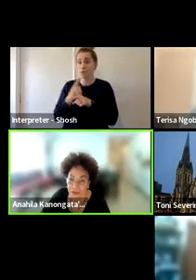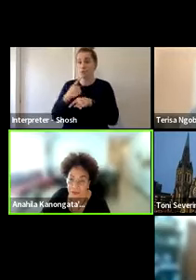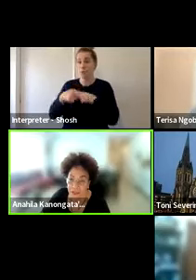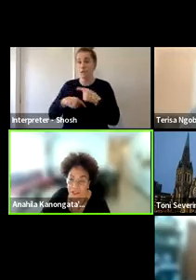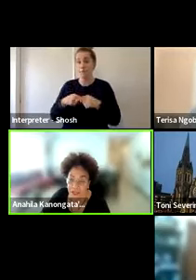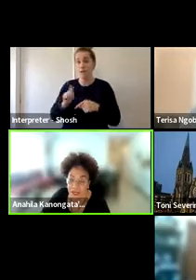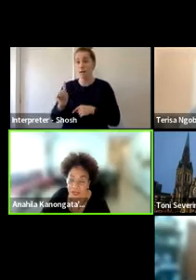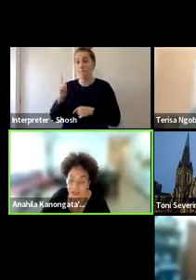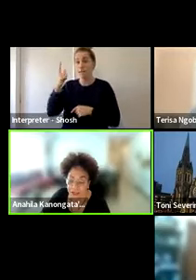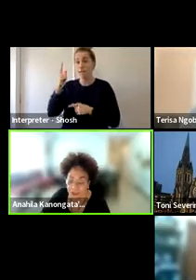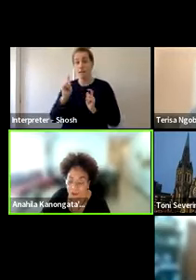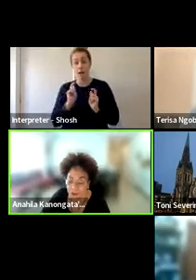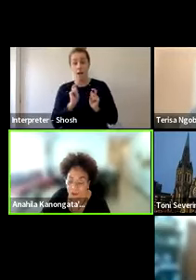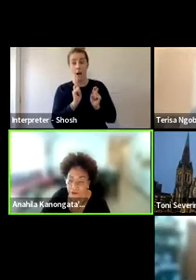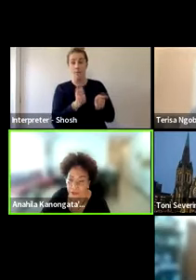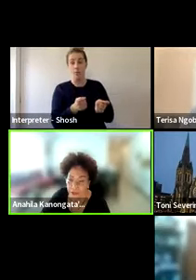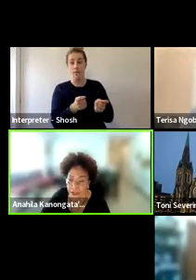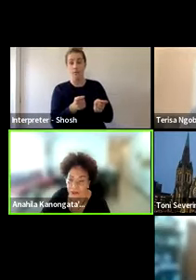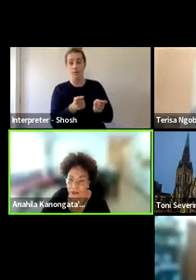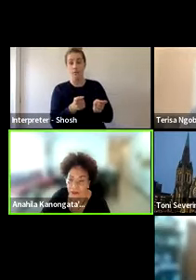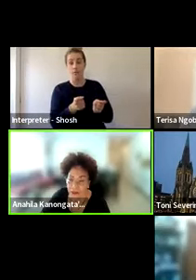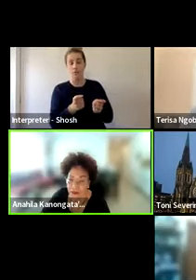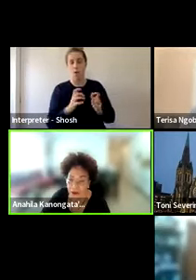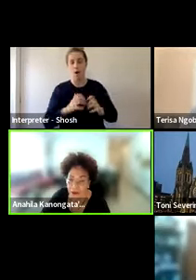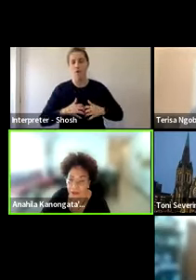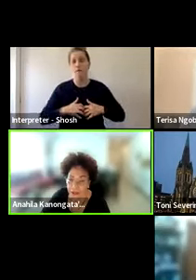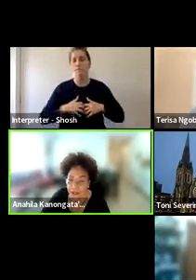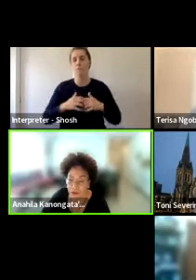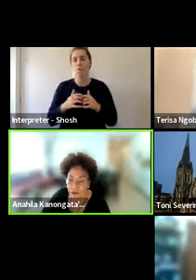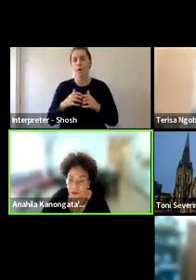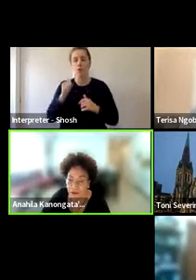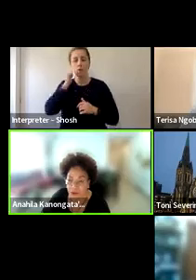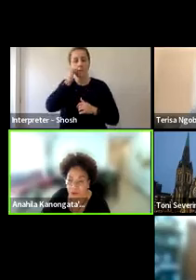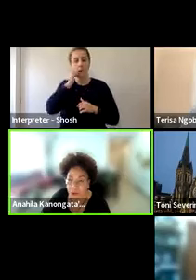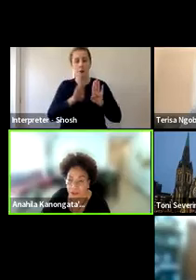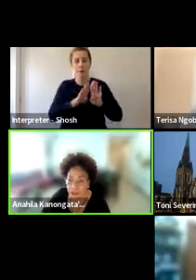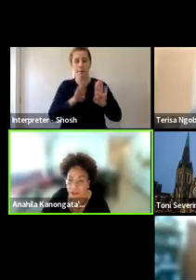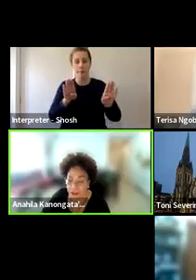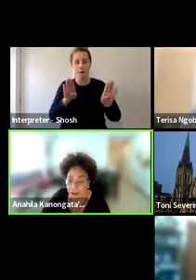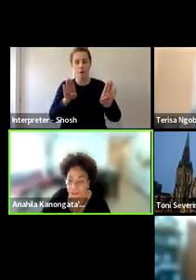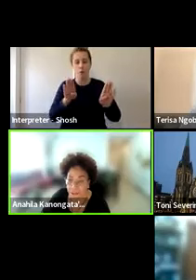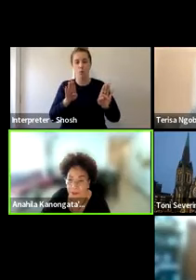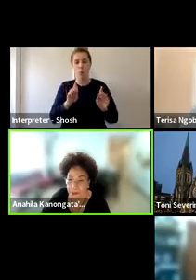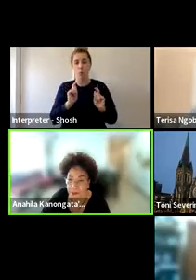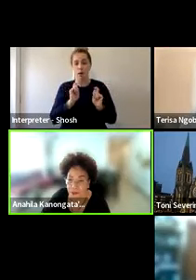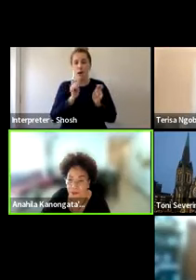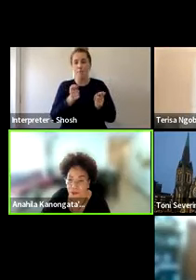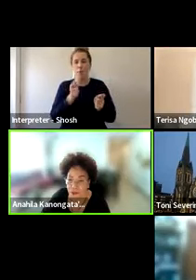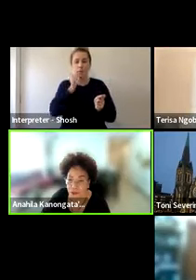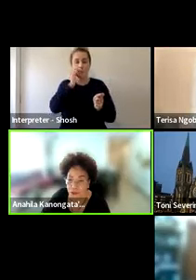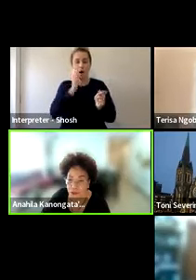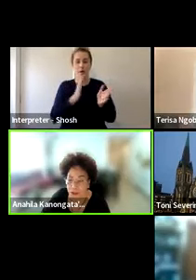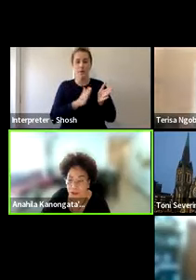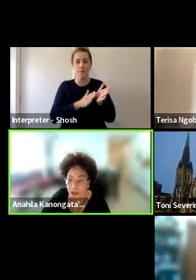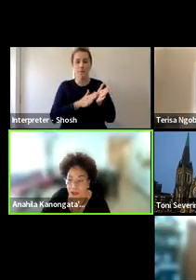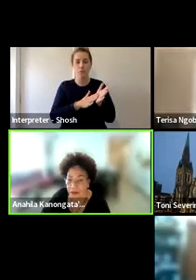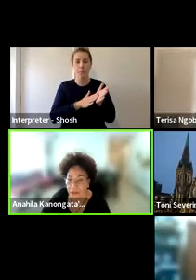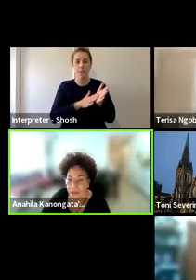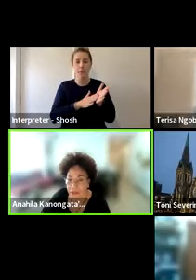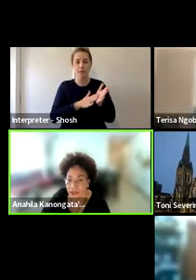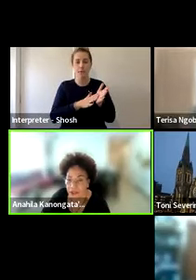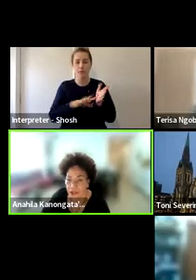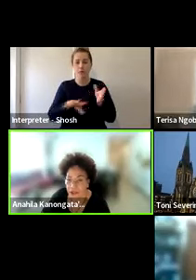minister appointing, it talks about the formation of a Māori panel to appoint Māori membership to